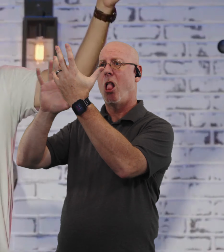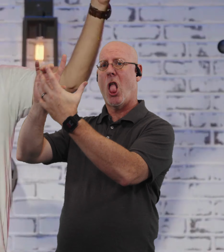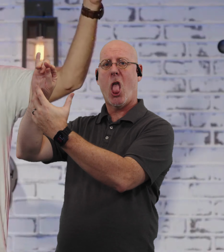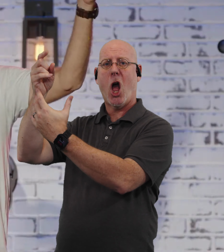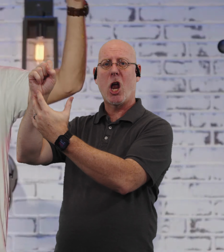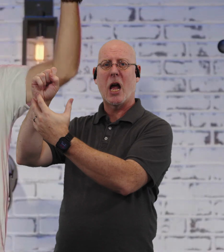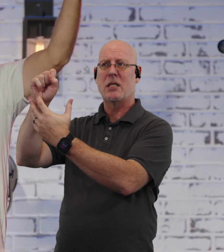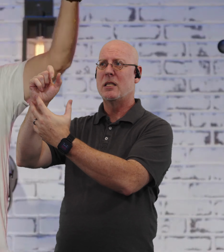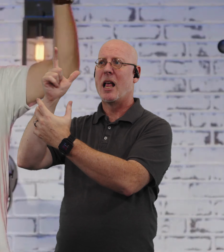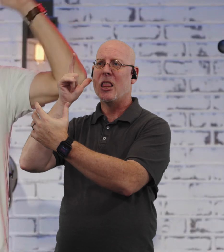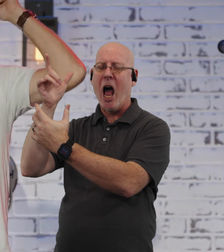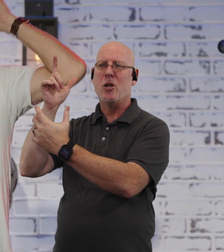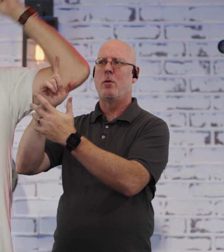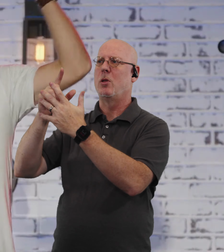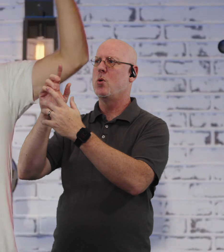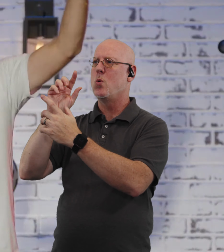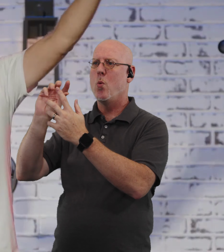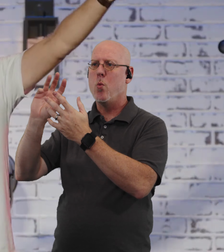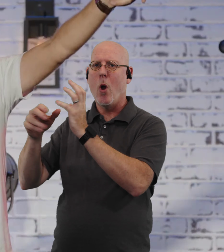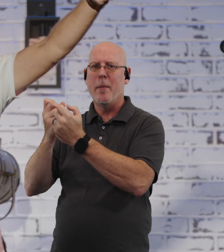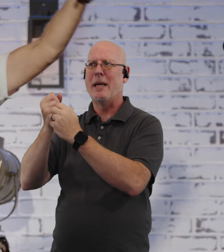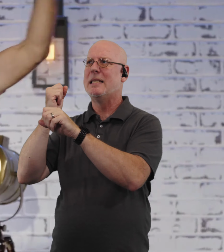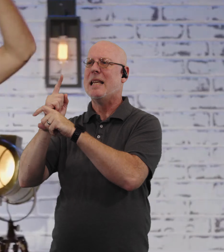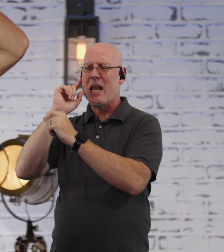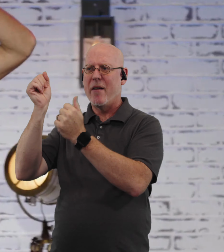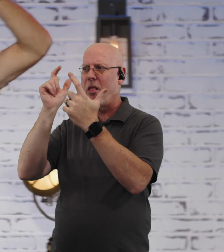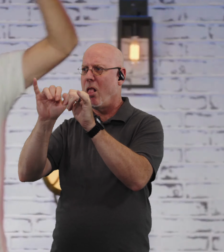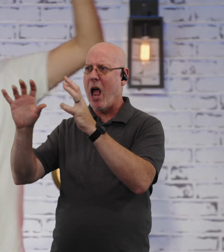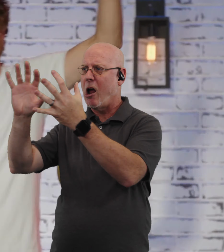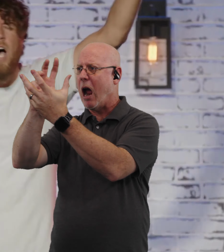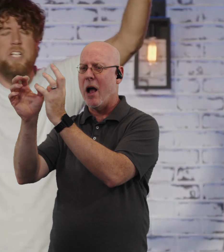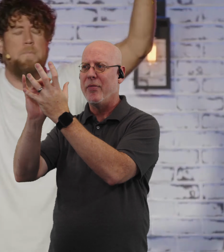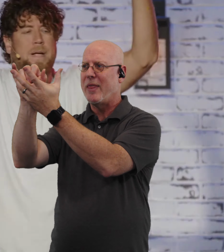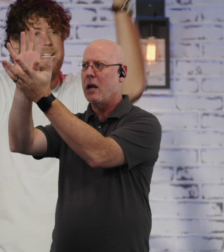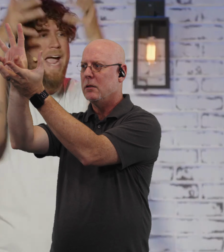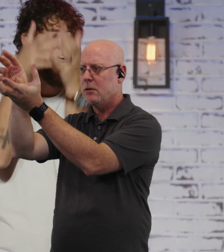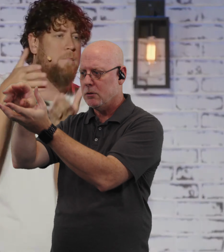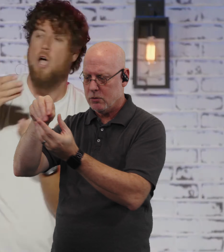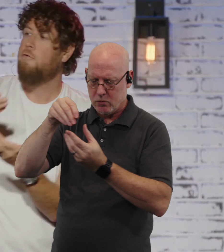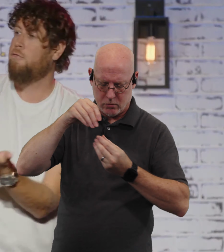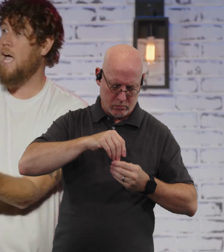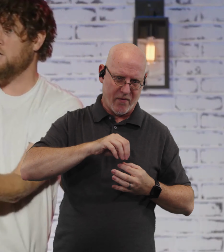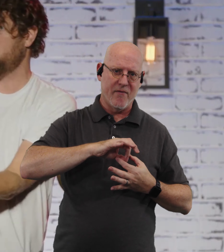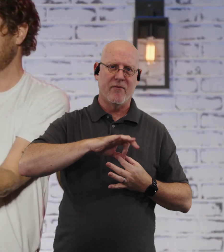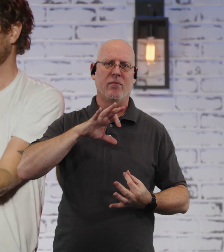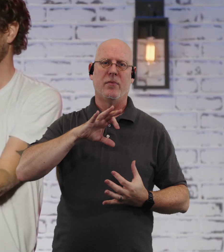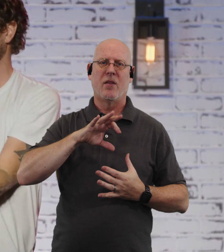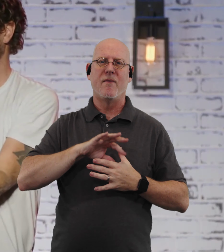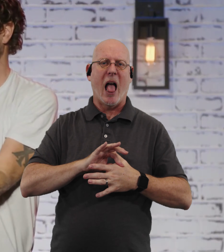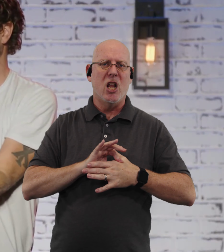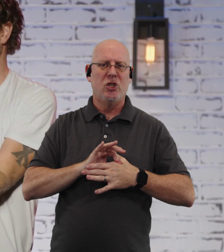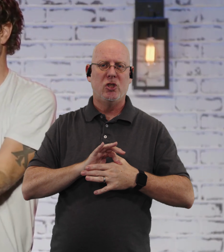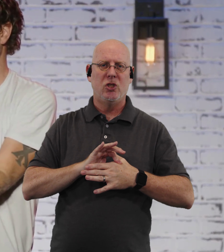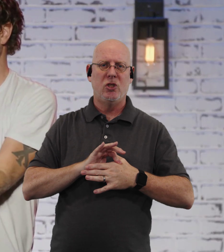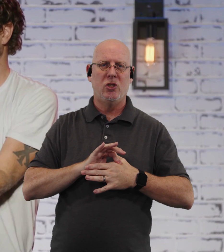logos, the logic, what makes the world make sense, what holds everything together, the logic became flesh.